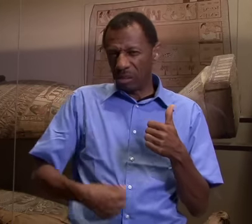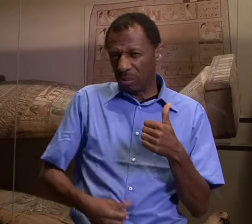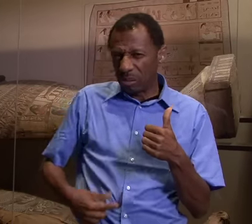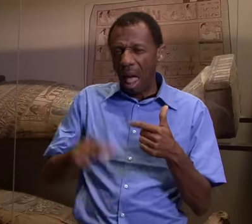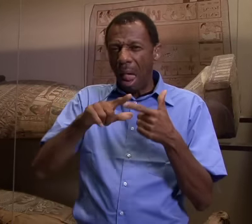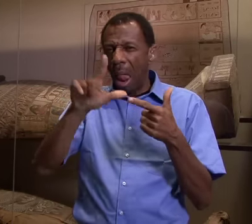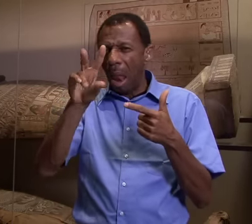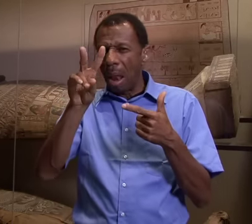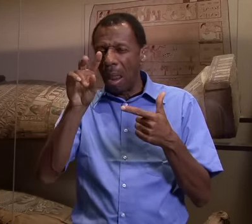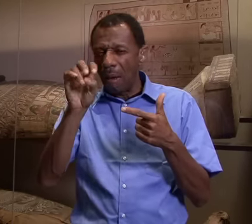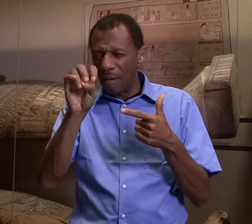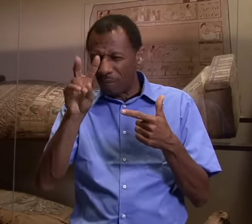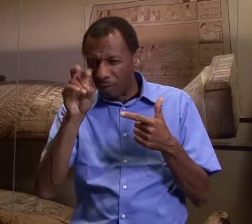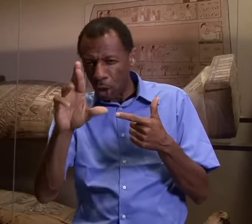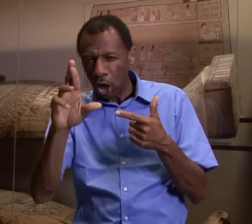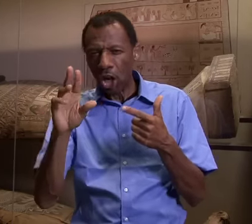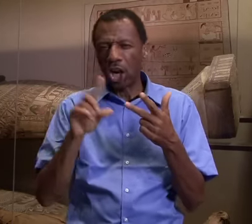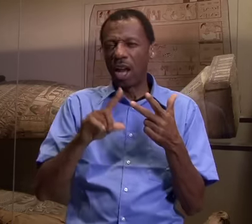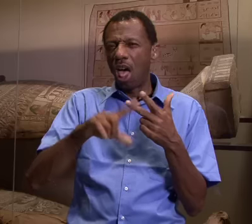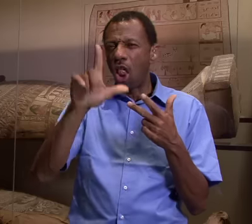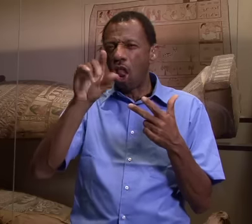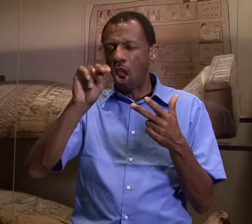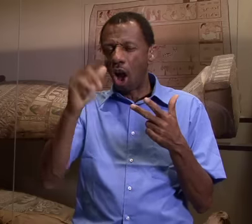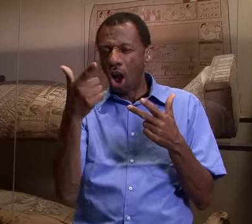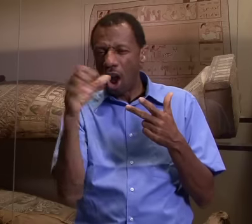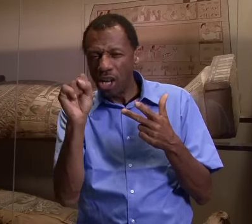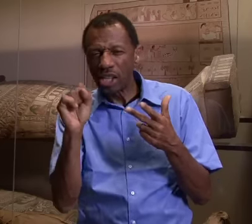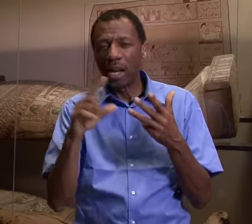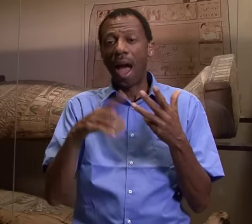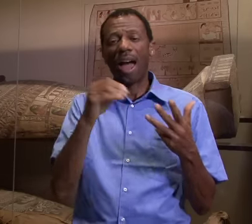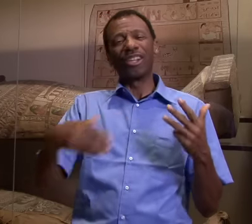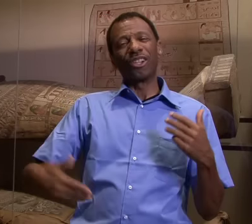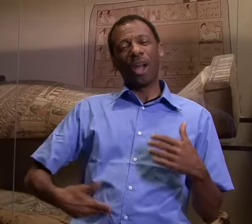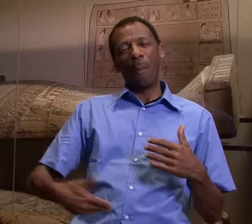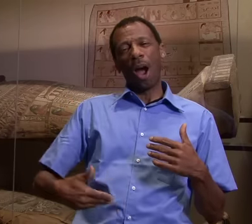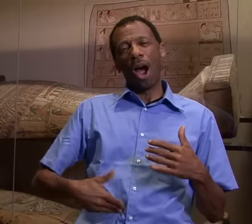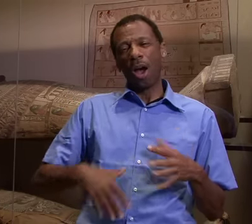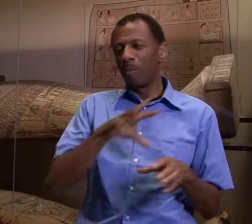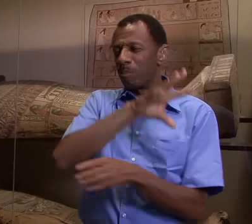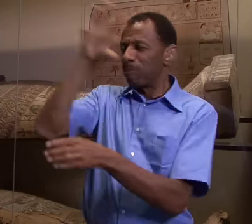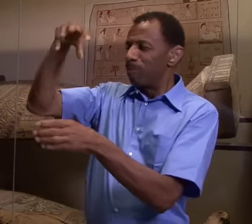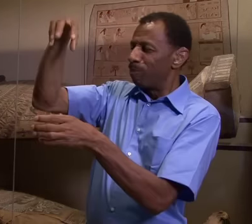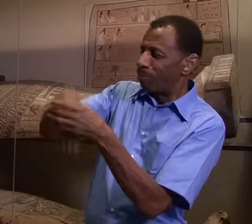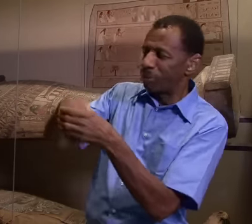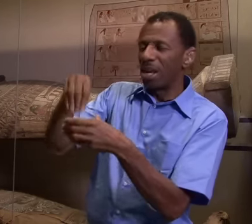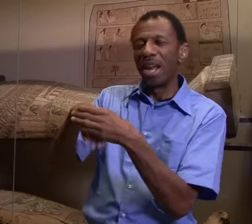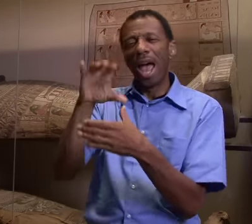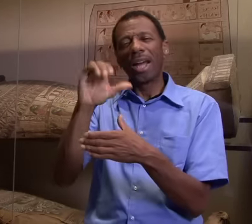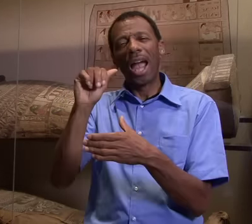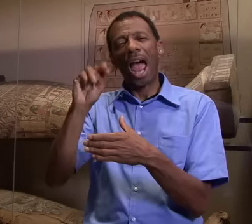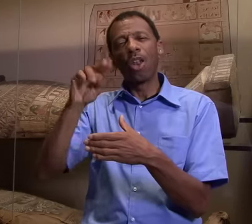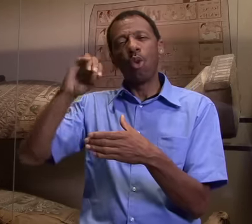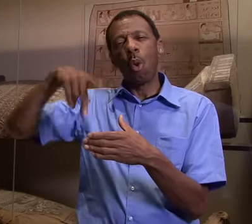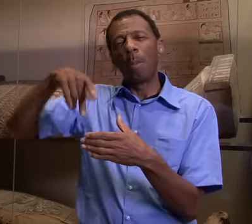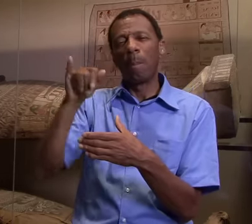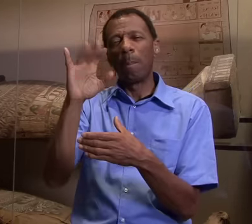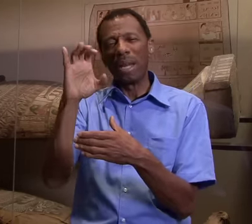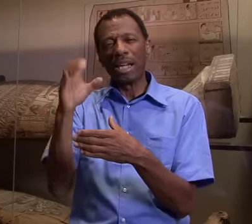First, the internal organs, with the exception of the heart, would be removed. The intestine, liver, lungs, and stomach